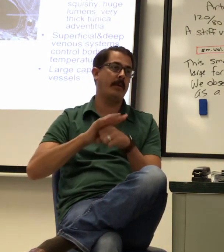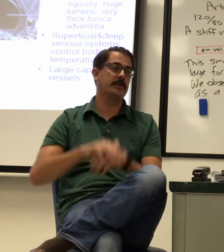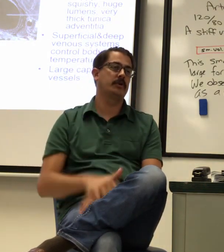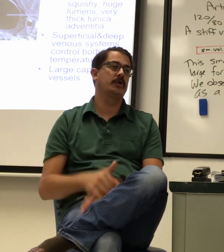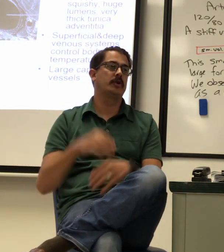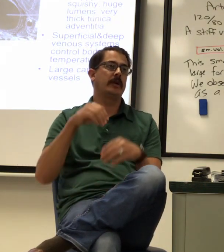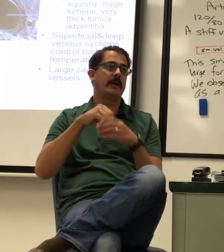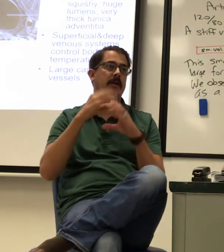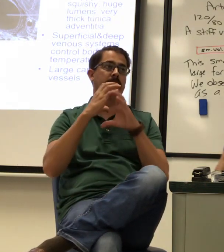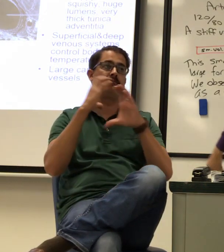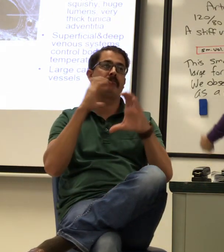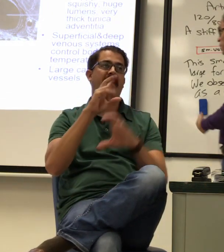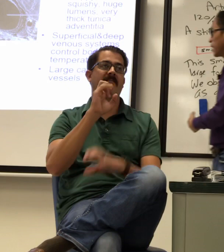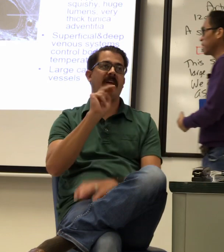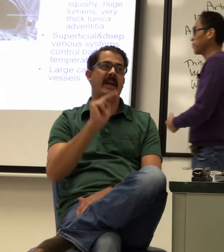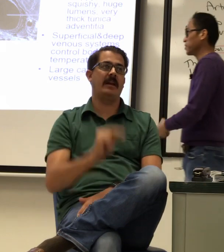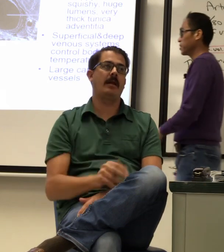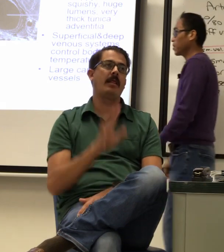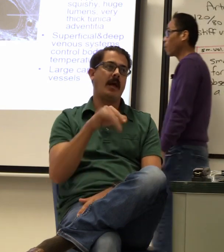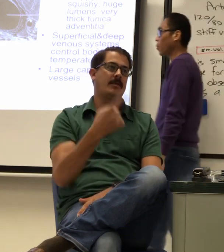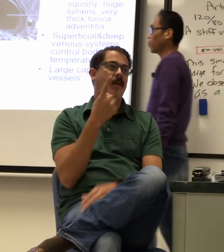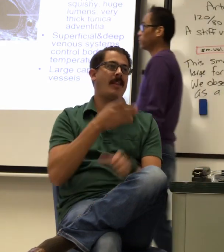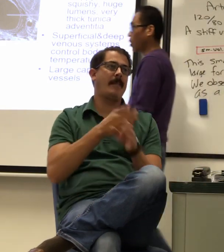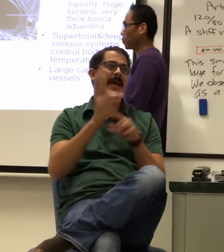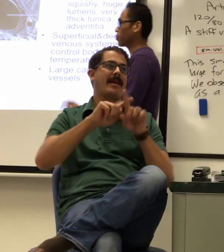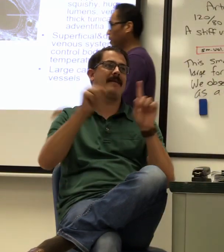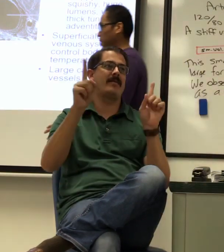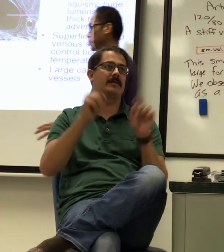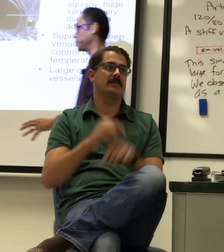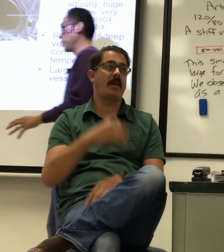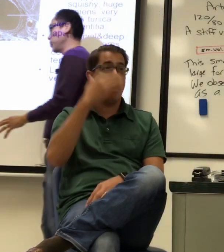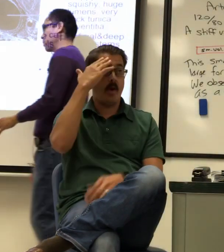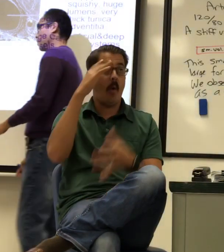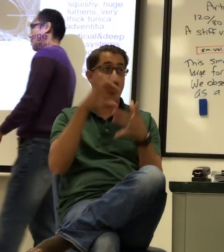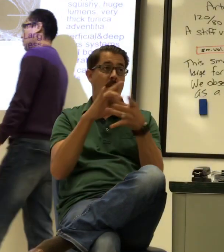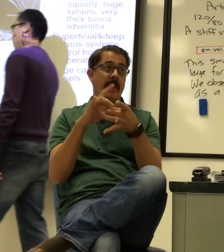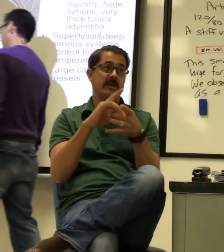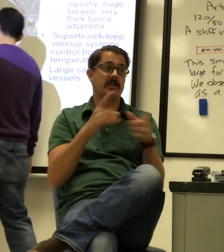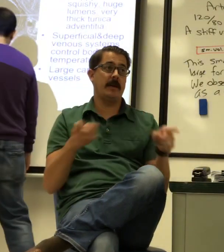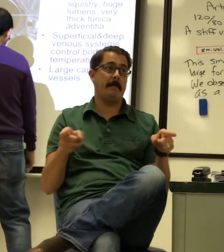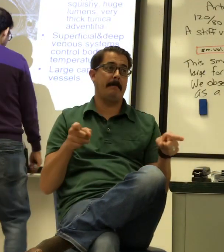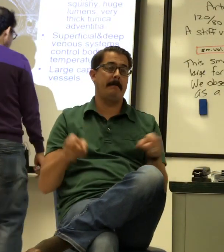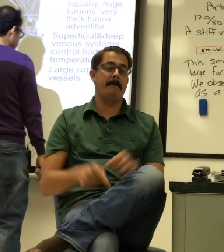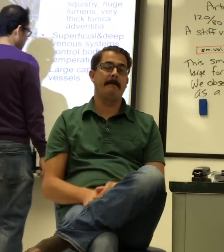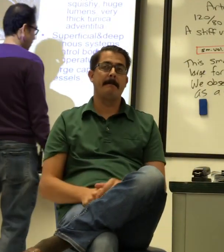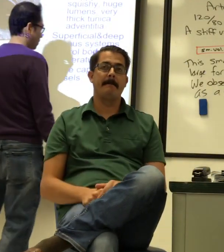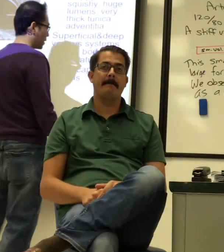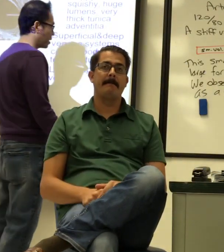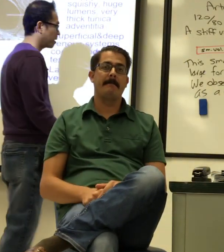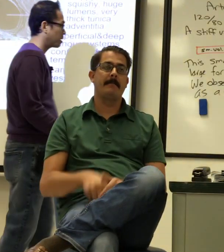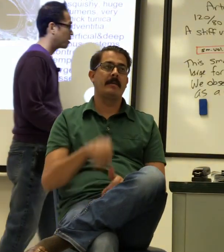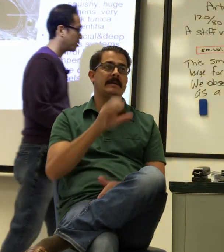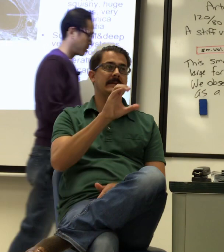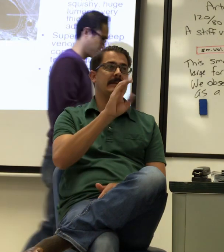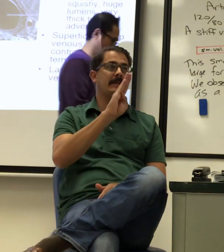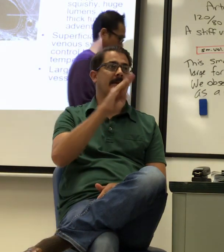guess. So that's one of the main differences. Know the relationship between